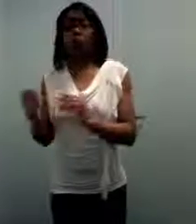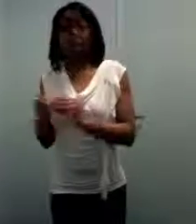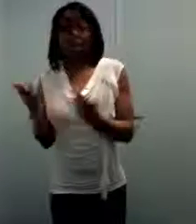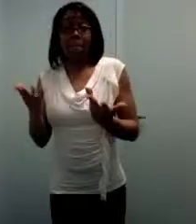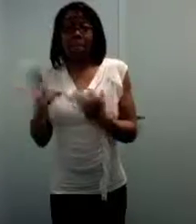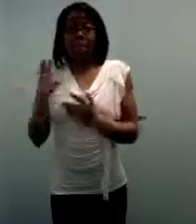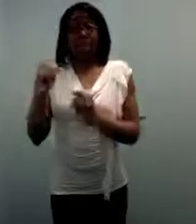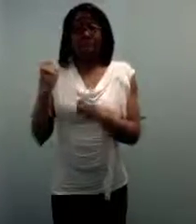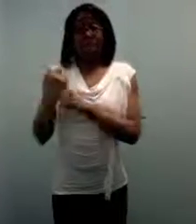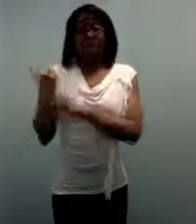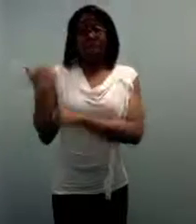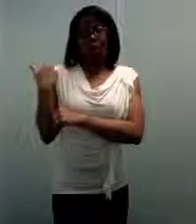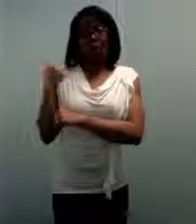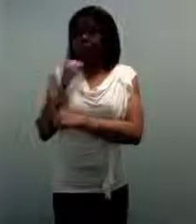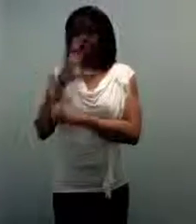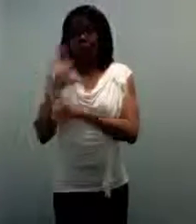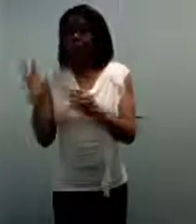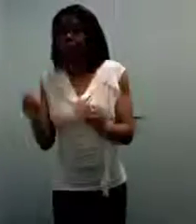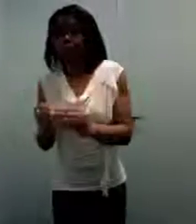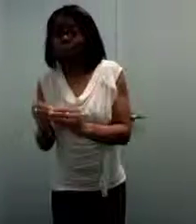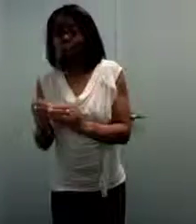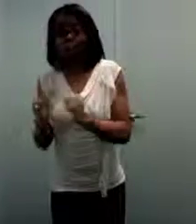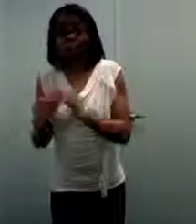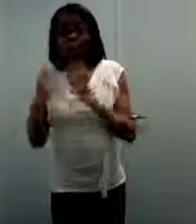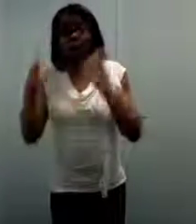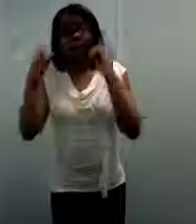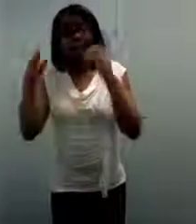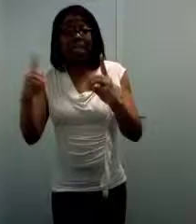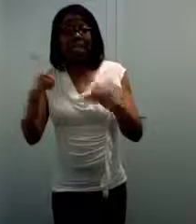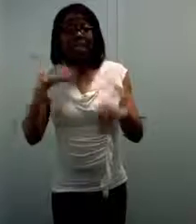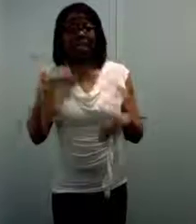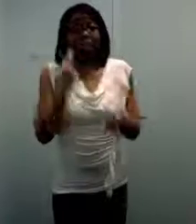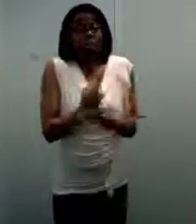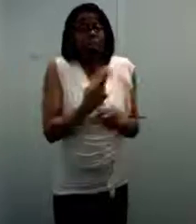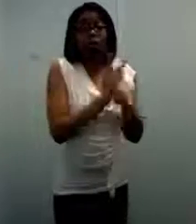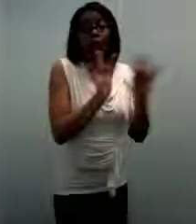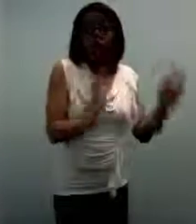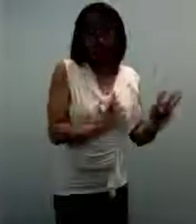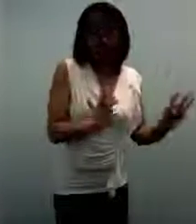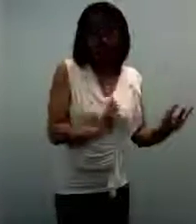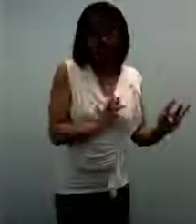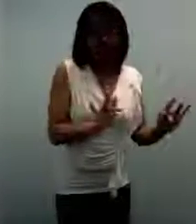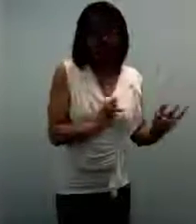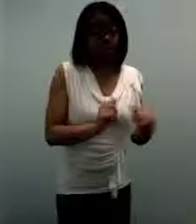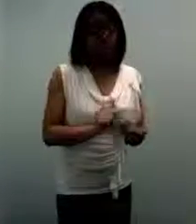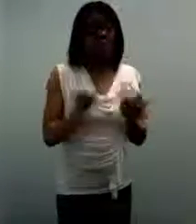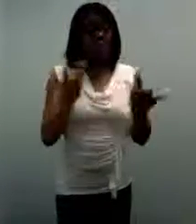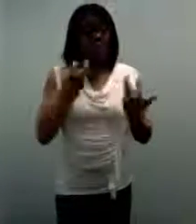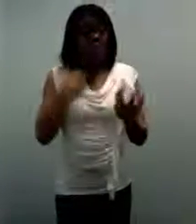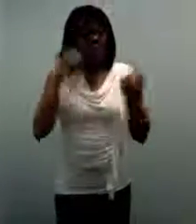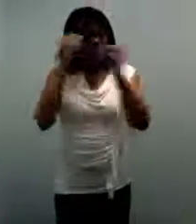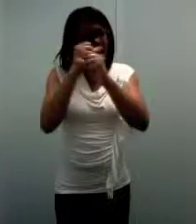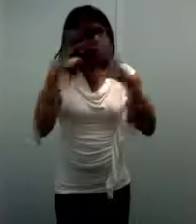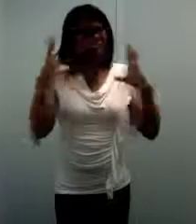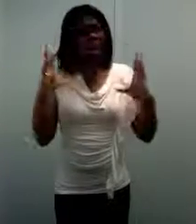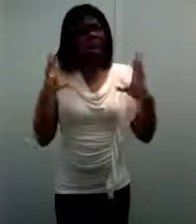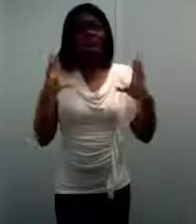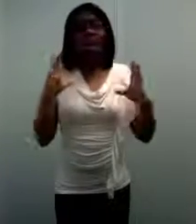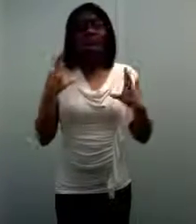it isn't anymore. When they're out of education, they do it on a computer. So just to be clear, I think computers can really help with this problem,